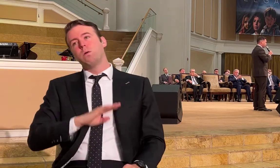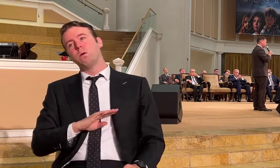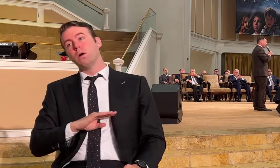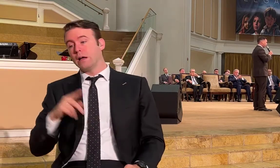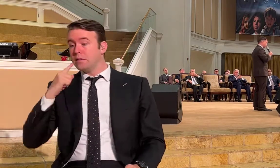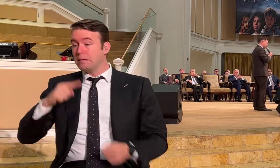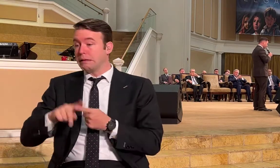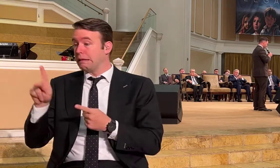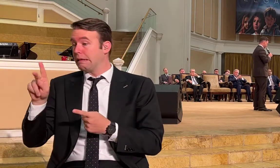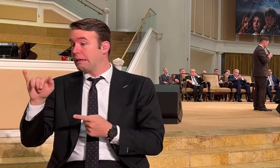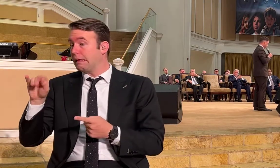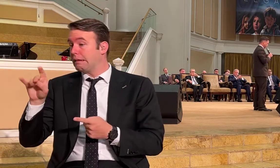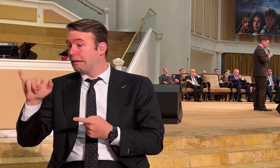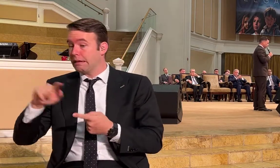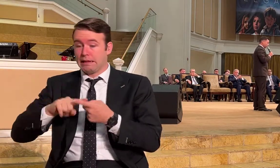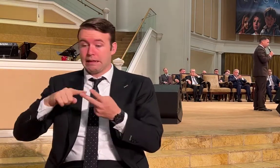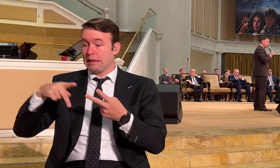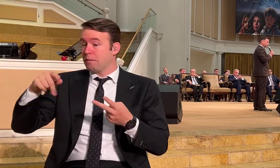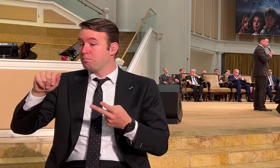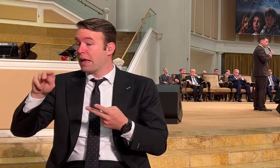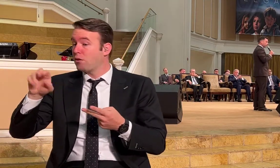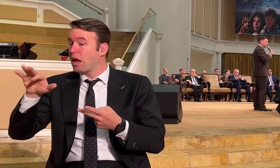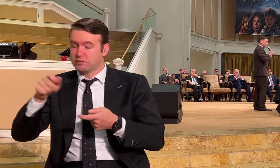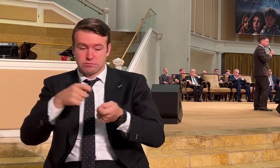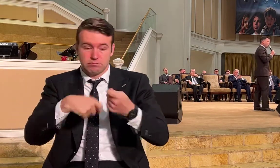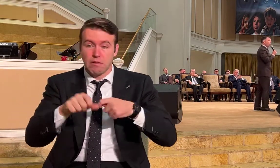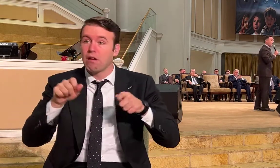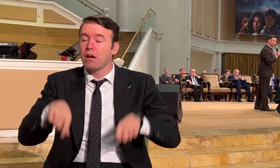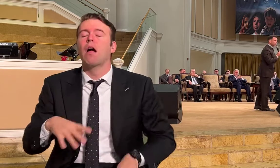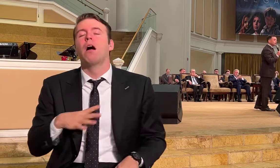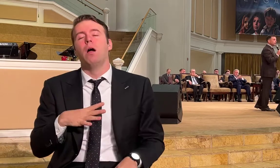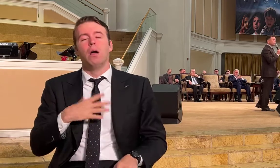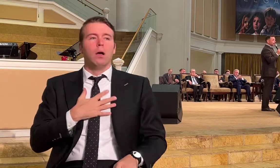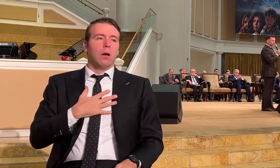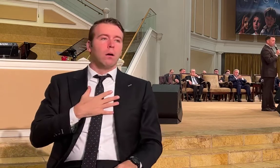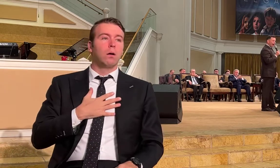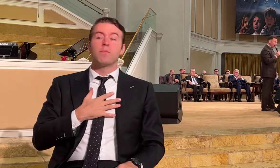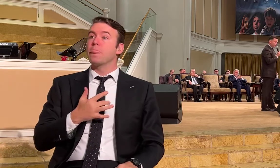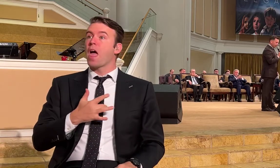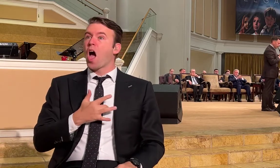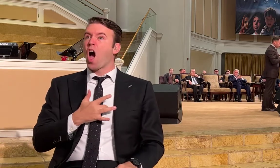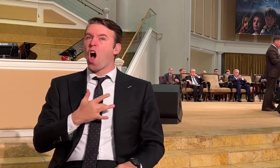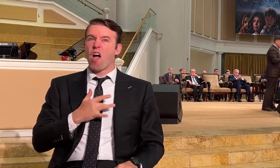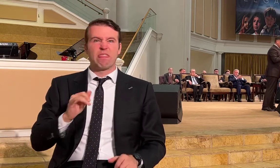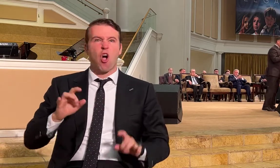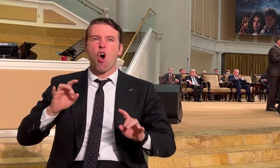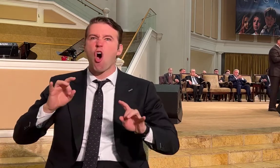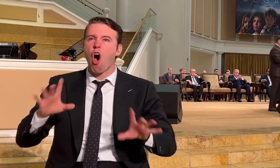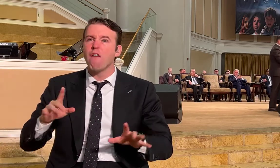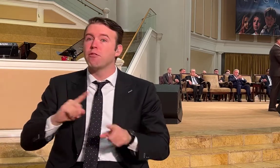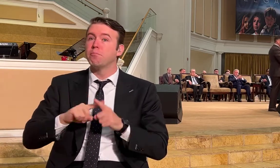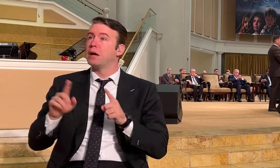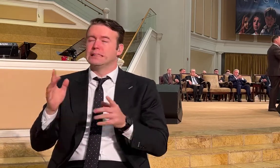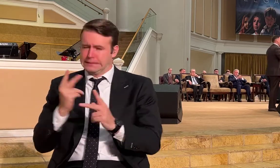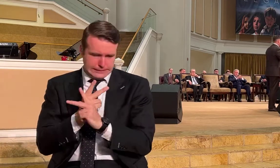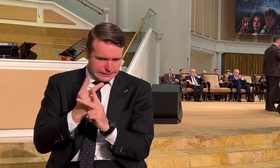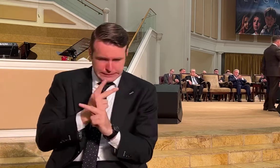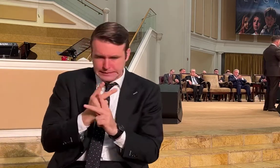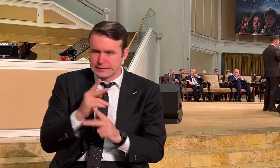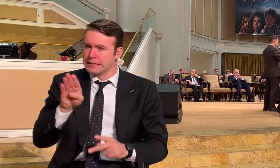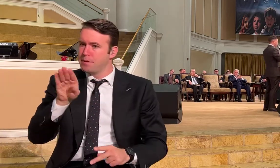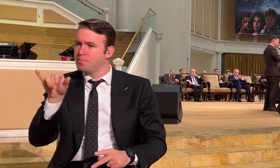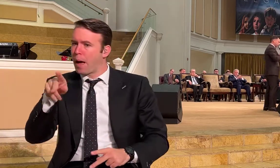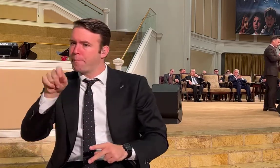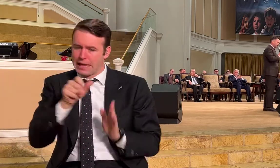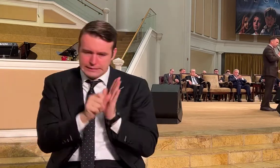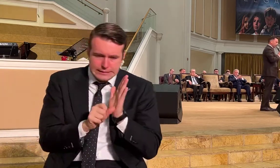but you can get a replacement. When the doctor says it's a heart, it's a bad thing, but we can do a bypass,